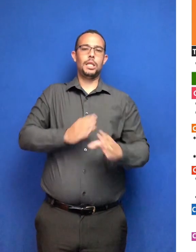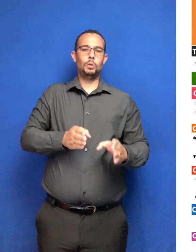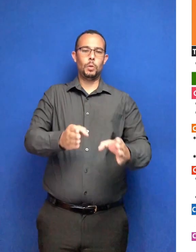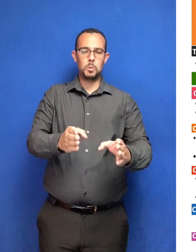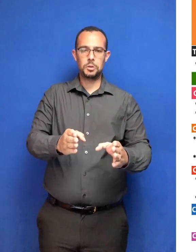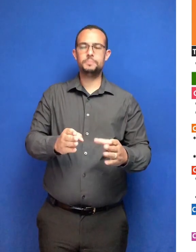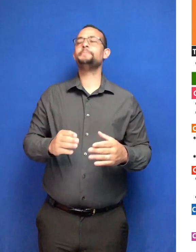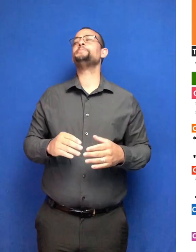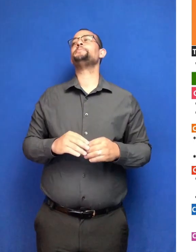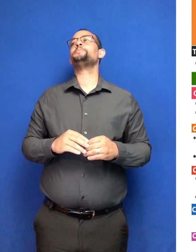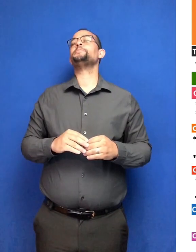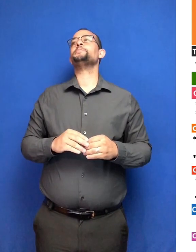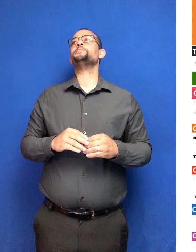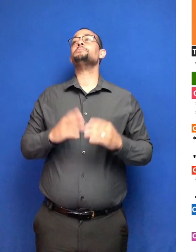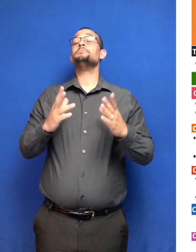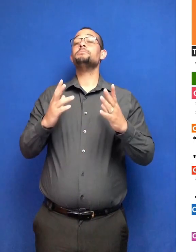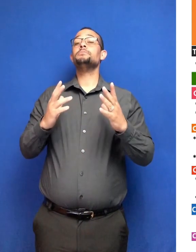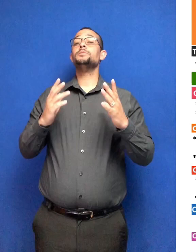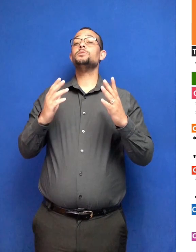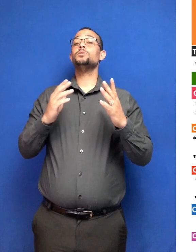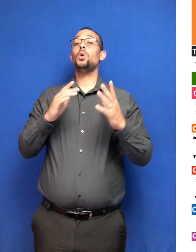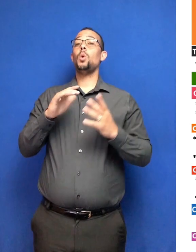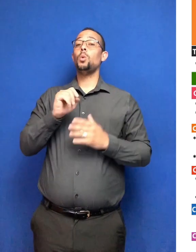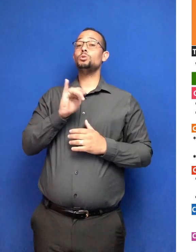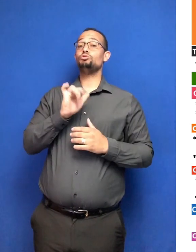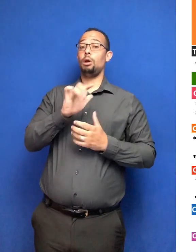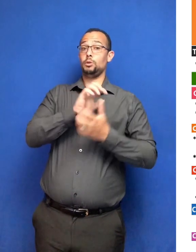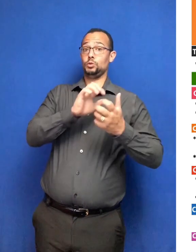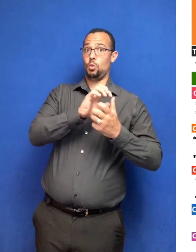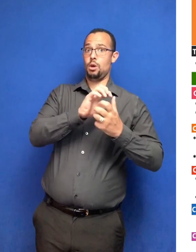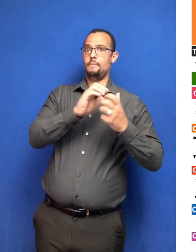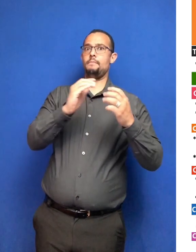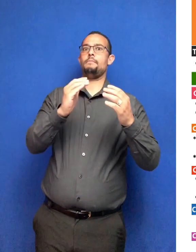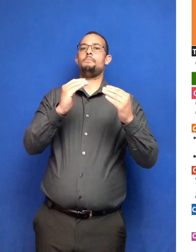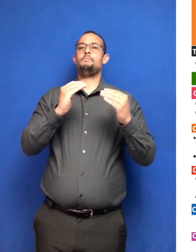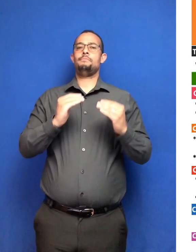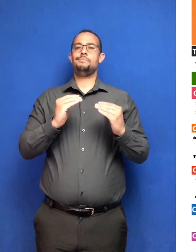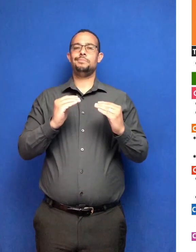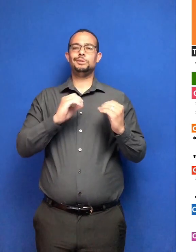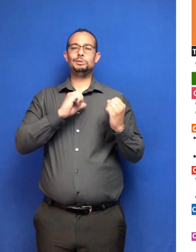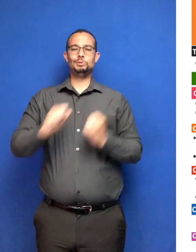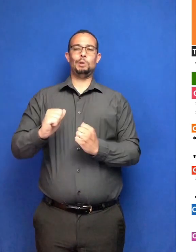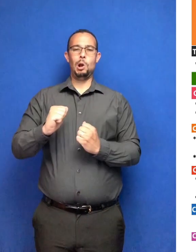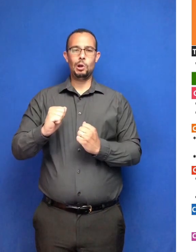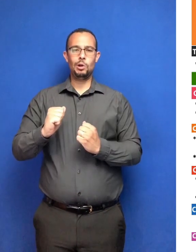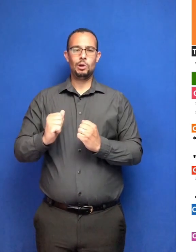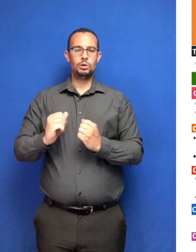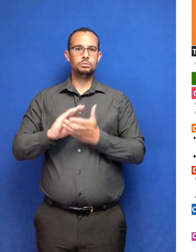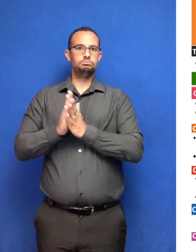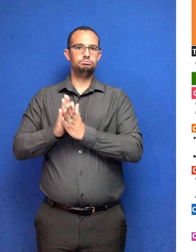Now, stronger than a tropical storm, we would be looking at a hurricane, and hurricanes use the